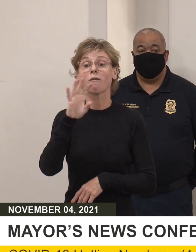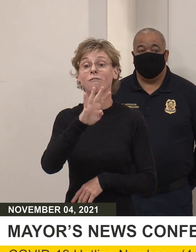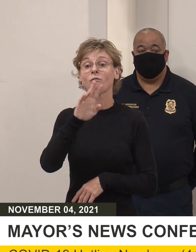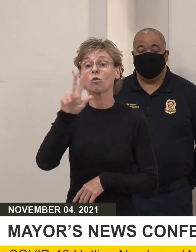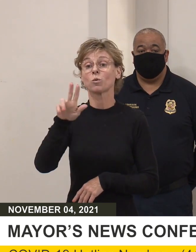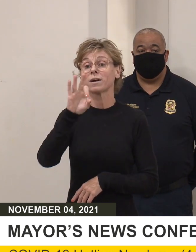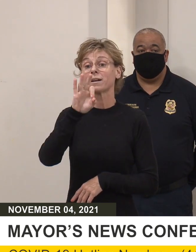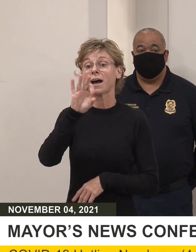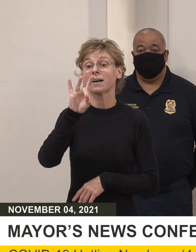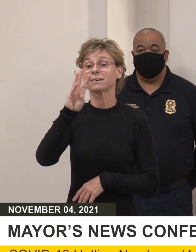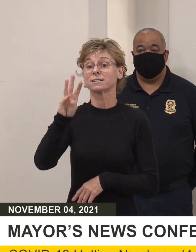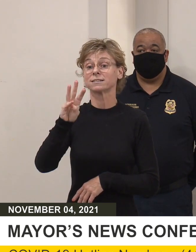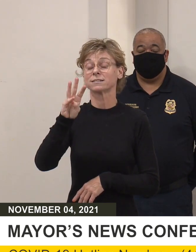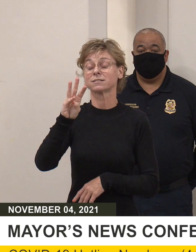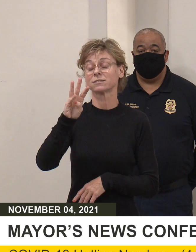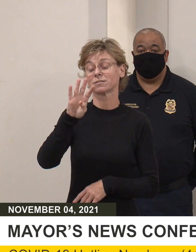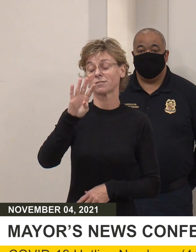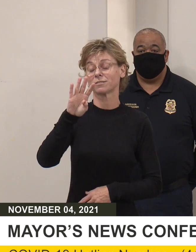443-984-8650,